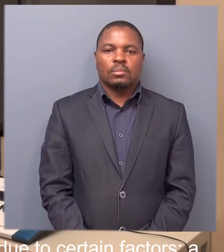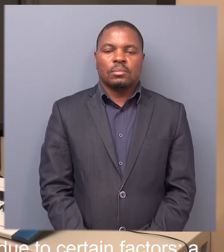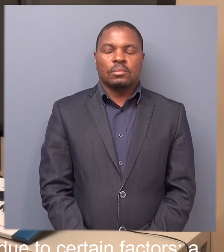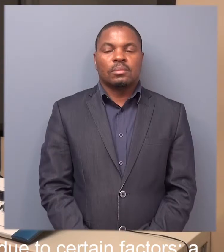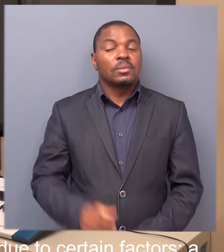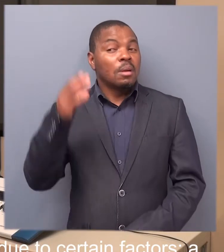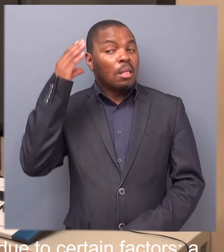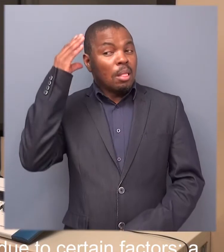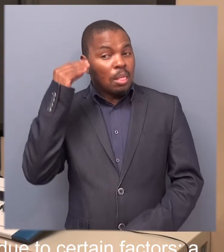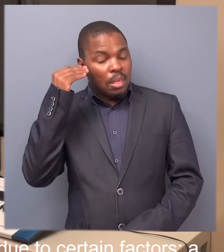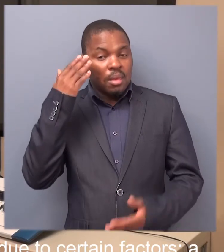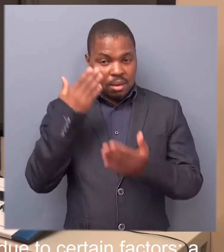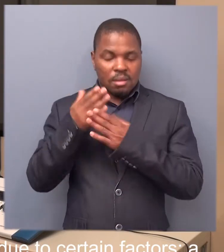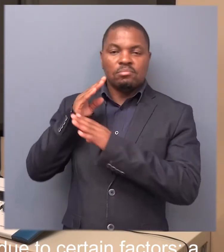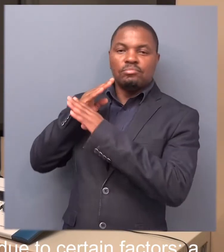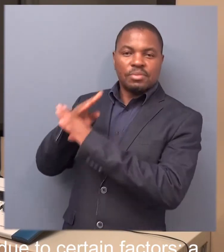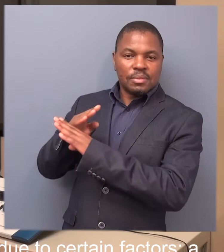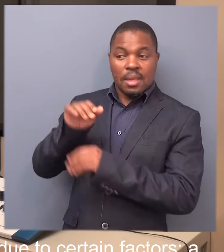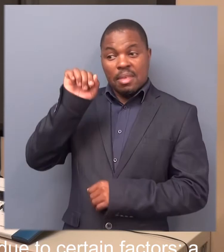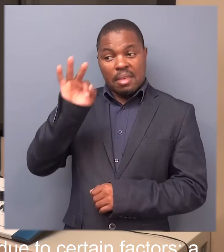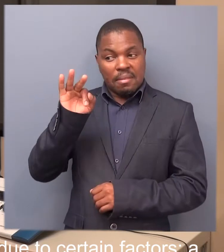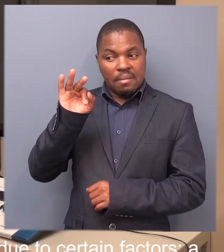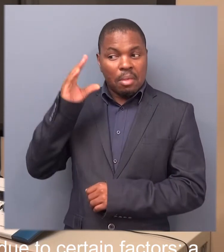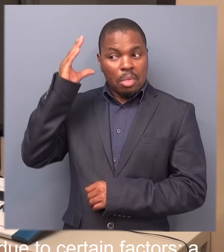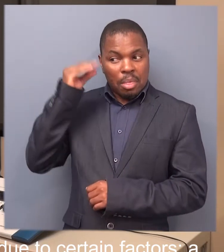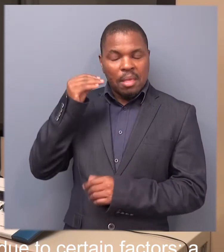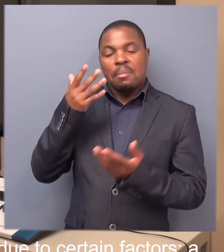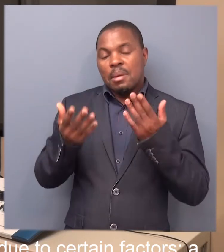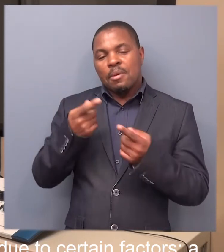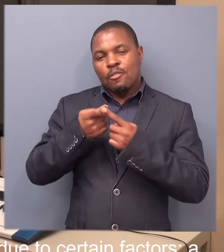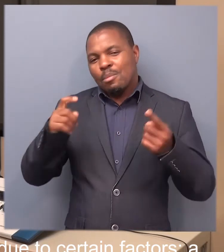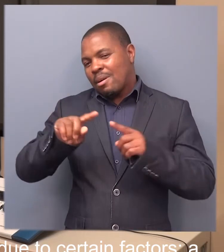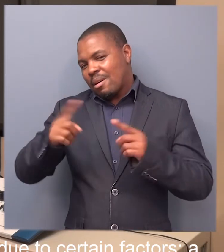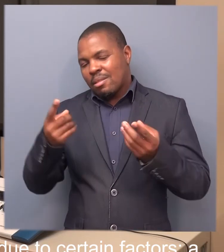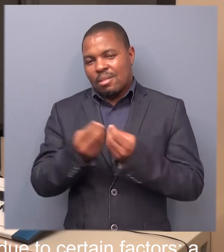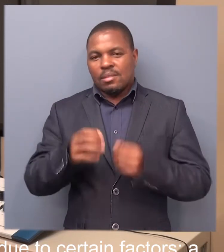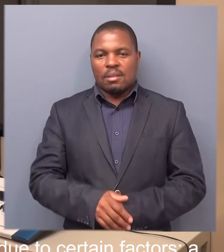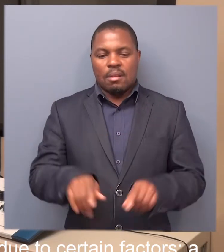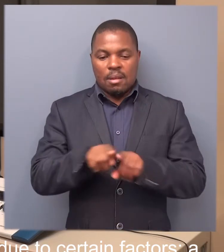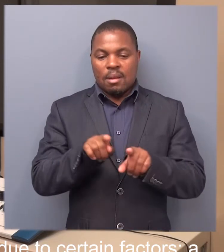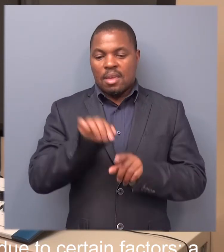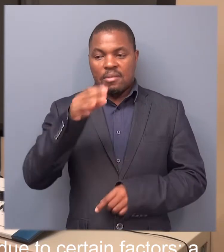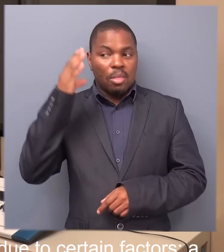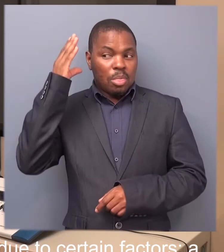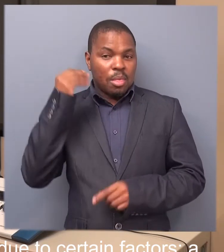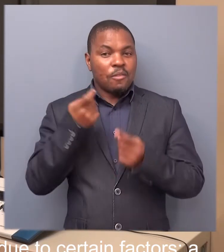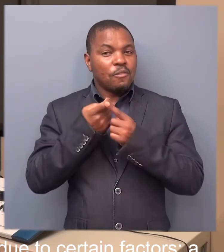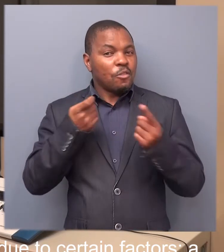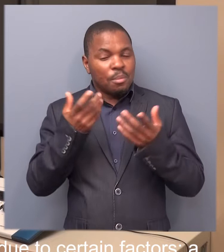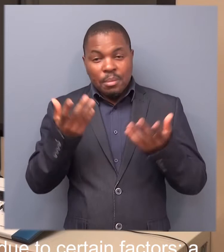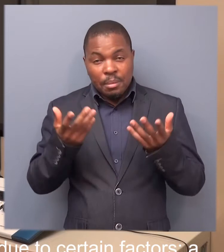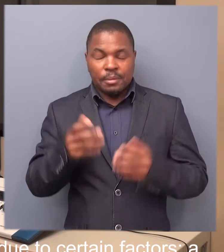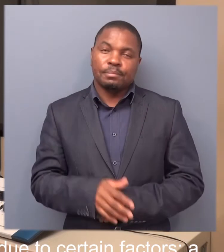So hearing loss can be prevented if it is due to certain factors. So if there is a hearing loss that is due